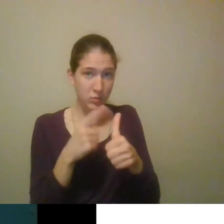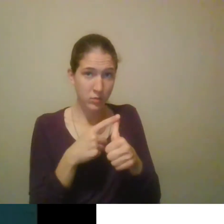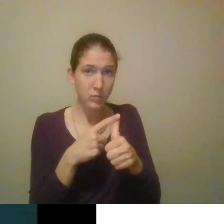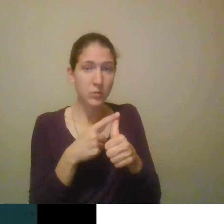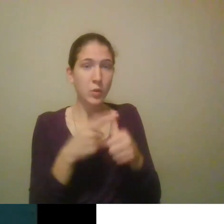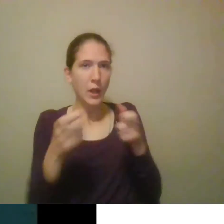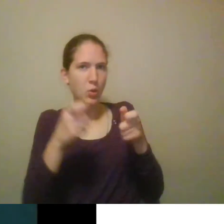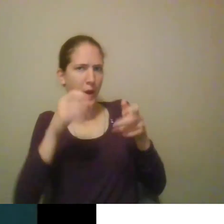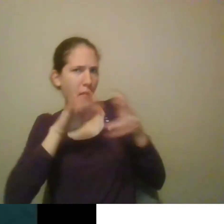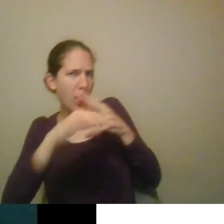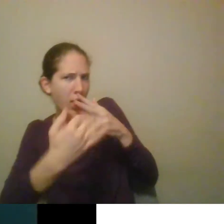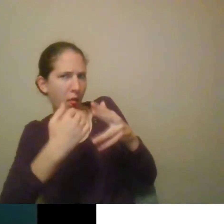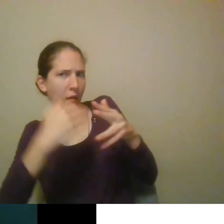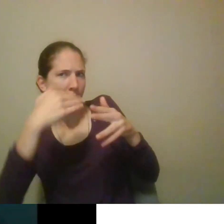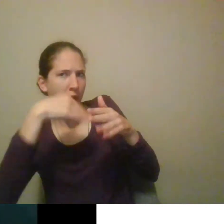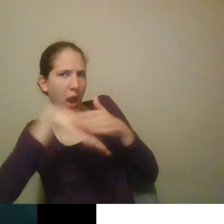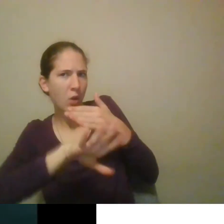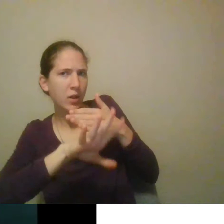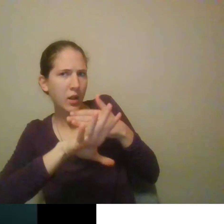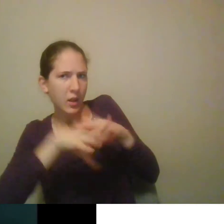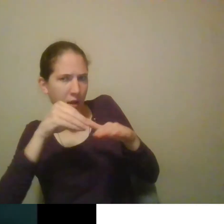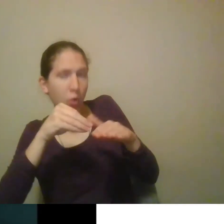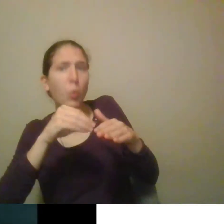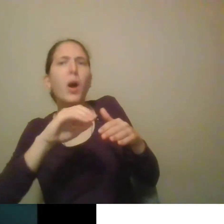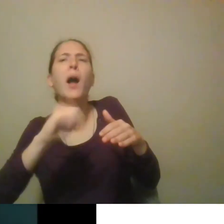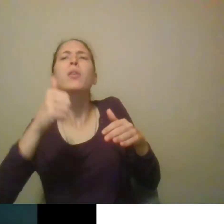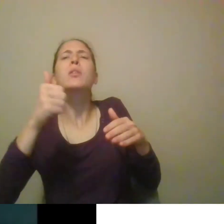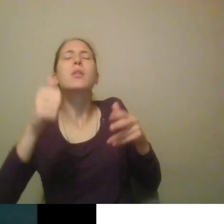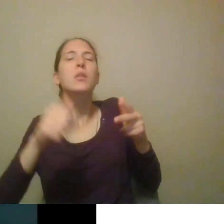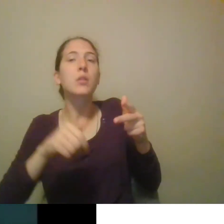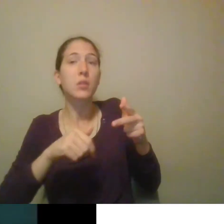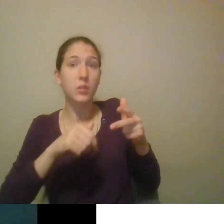Alicia? Oh, protect the cell? Okay, obviously, protection.